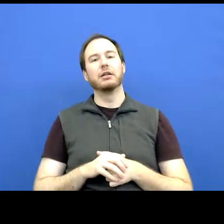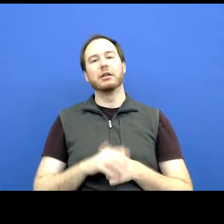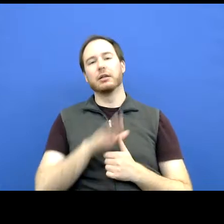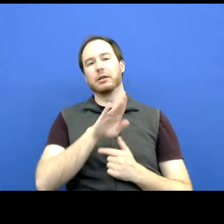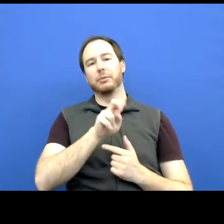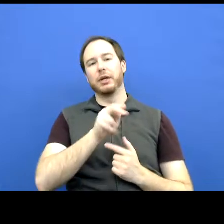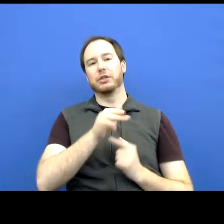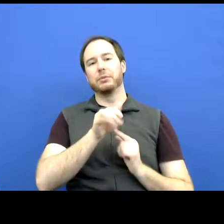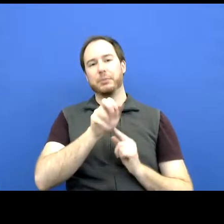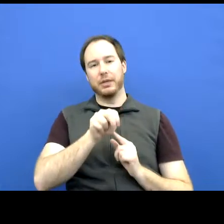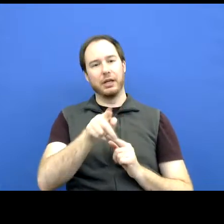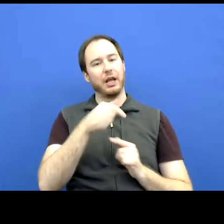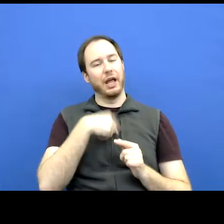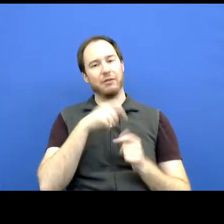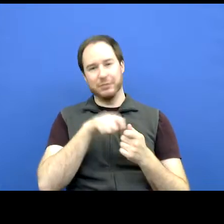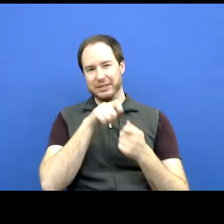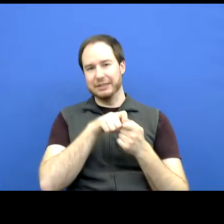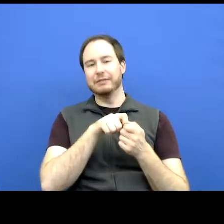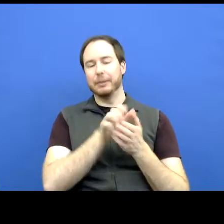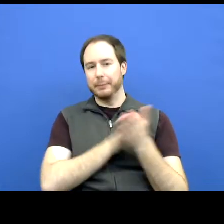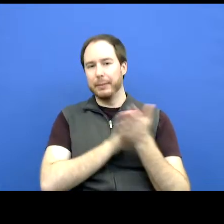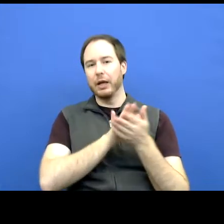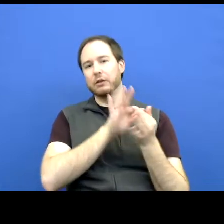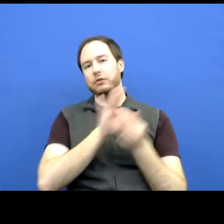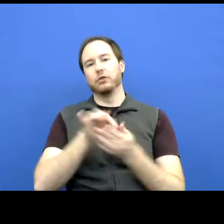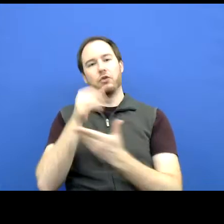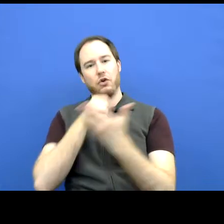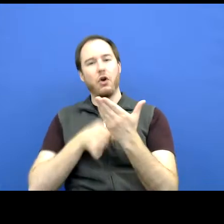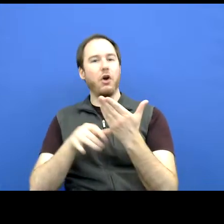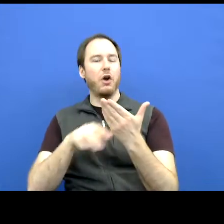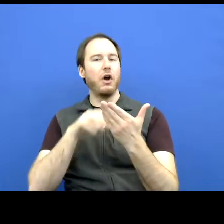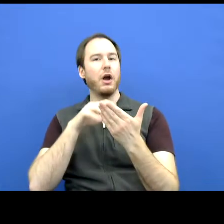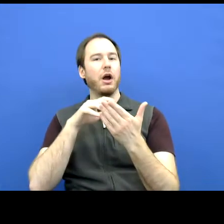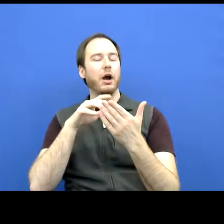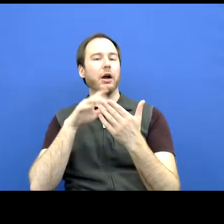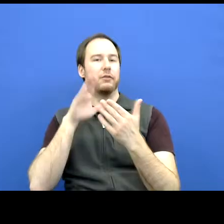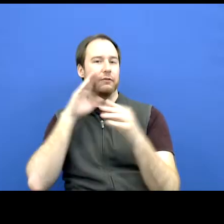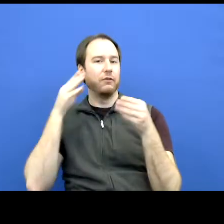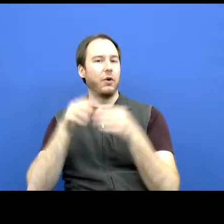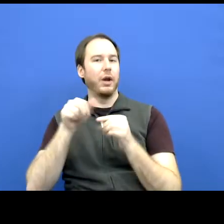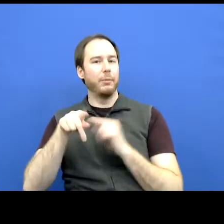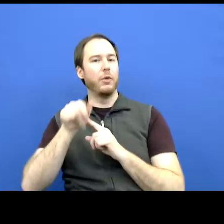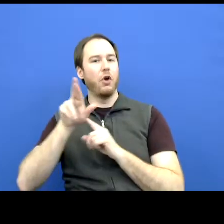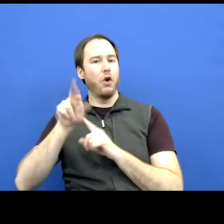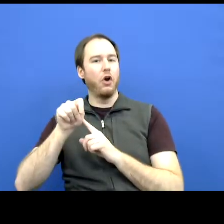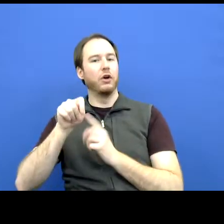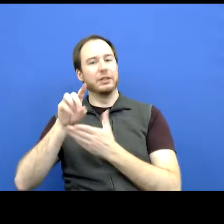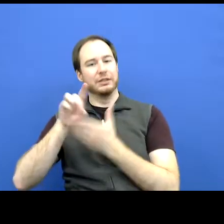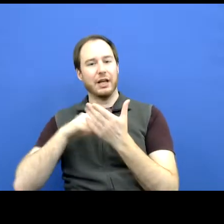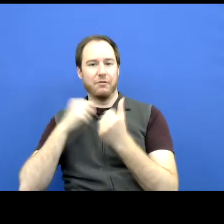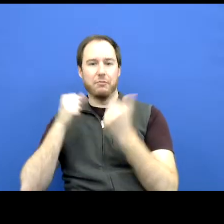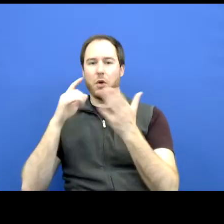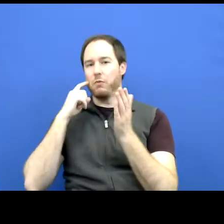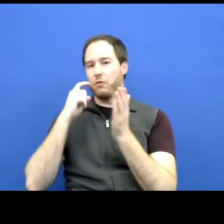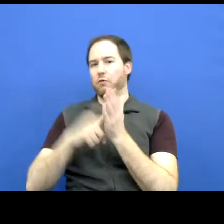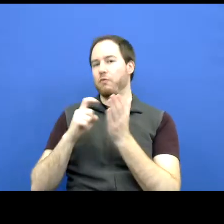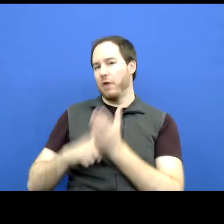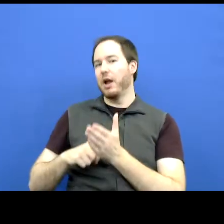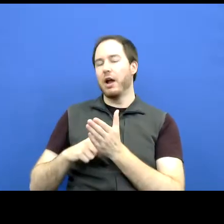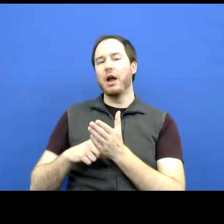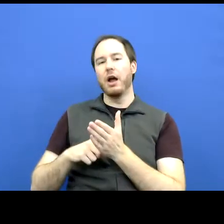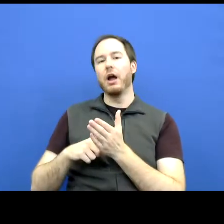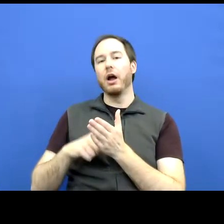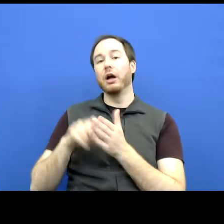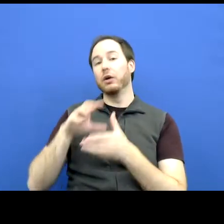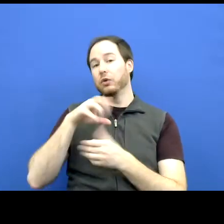Benjamin has a particular passion for the arts, where he has excelled in AP Art and Design and earned multiple recognitions, including